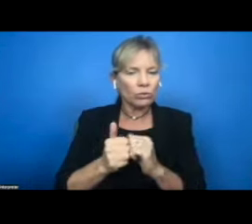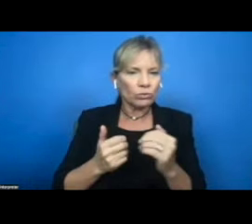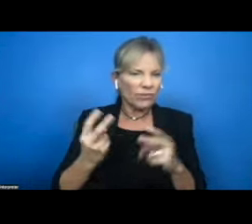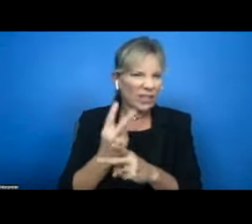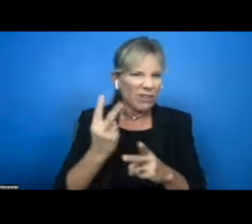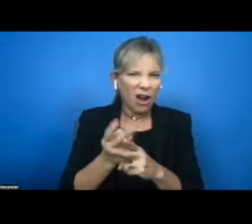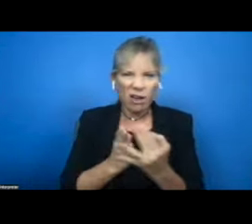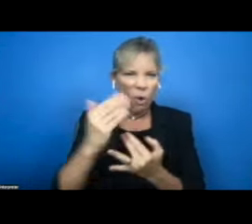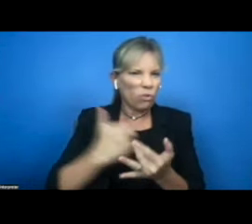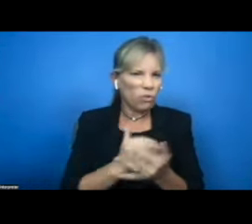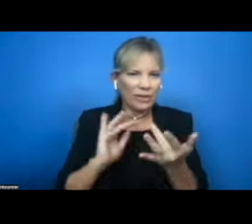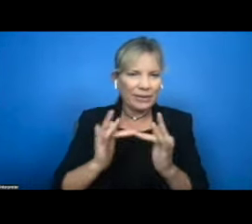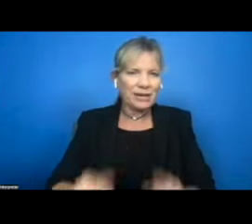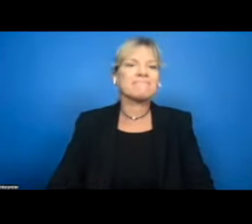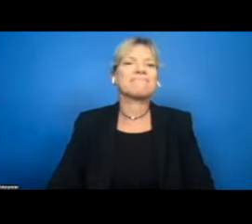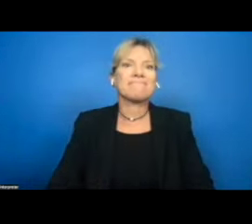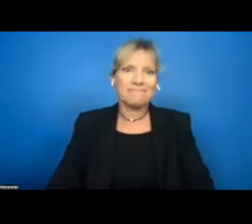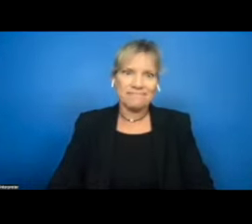the internet.